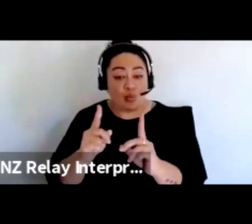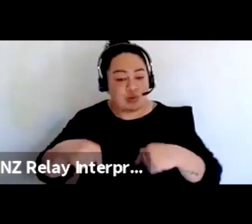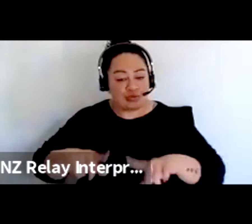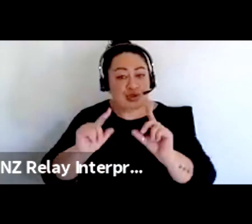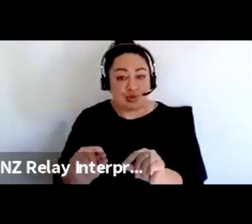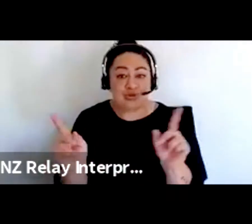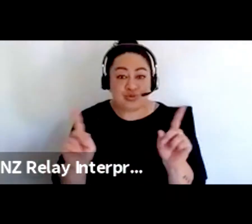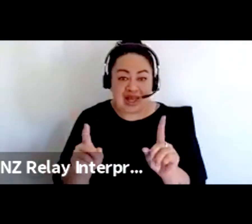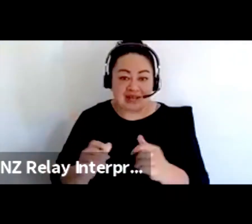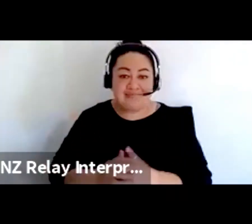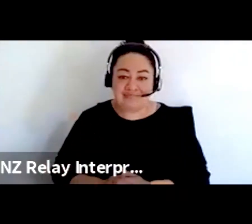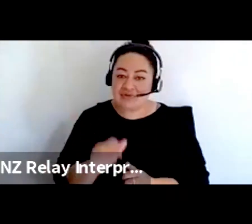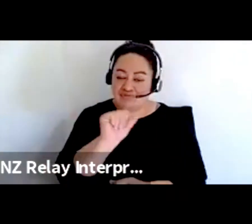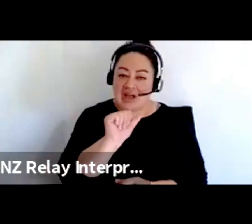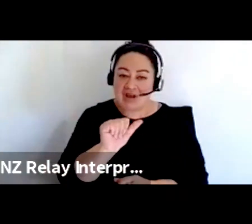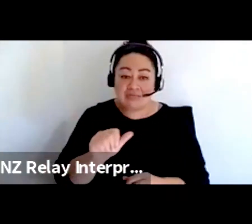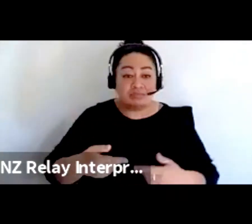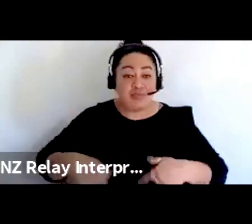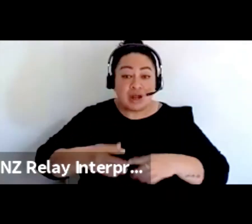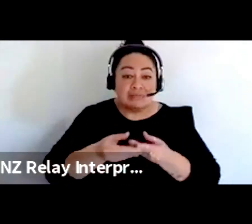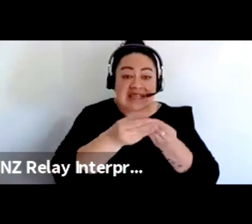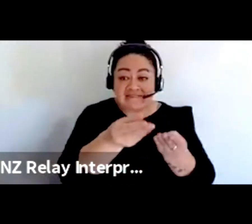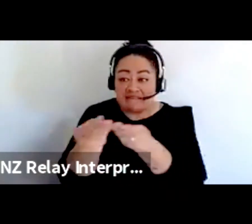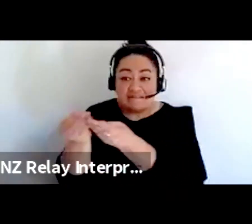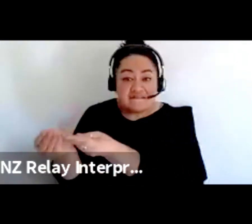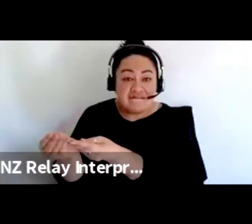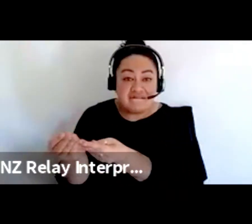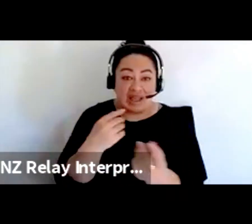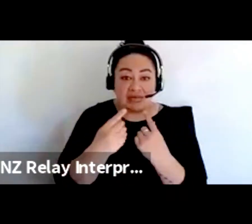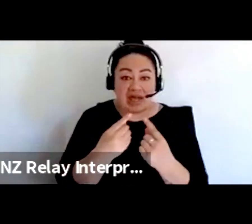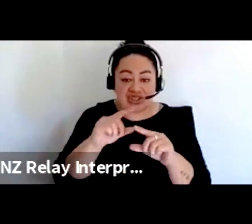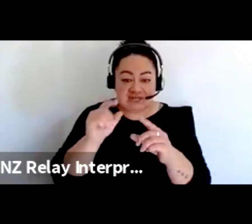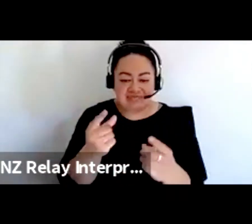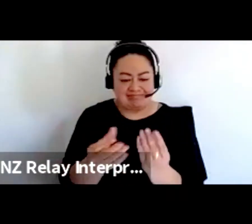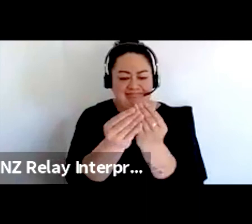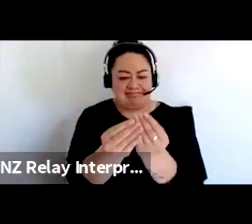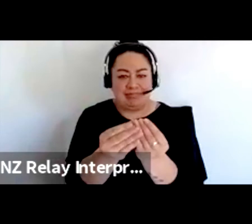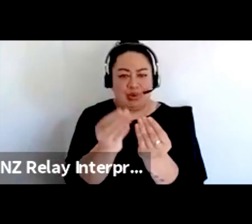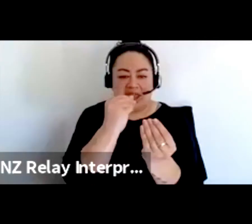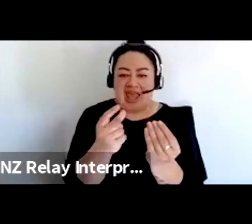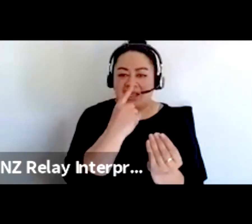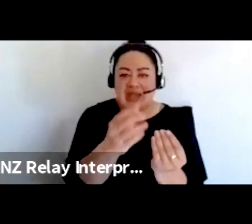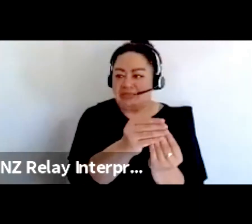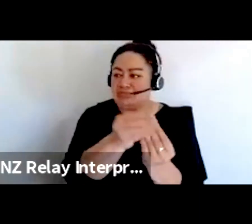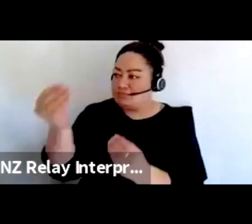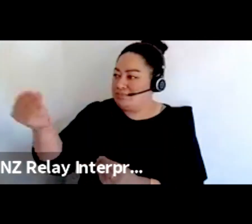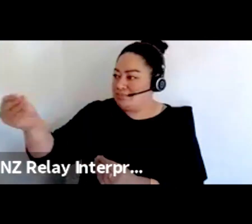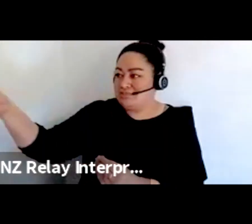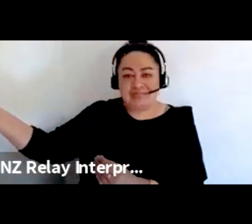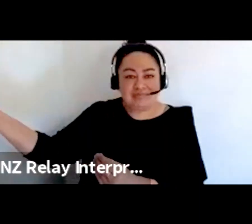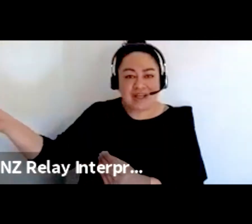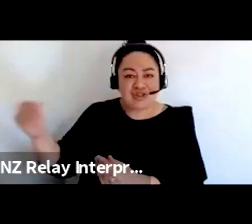is giving you information so you can take out to your communities. But the other thing that is